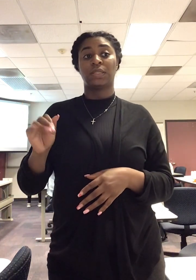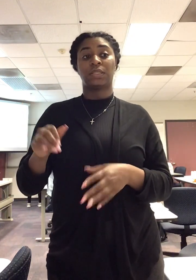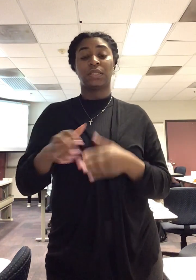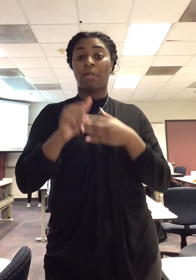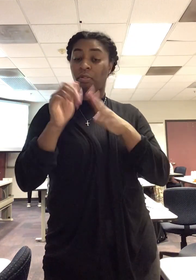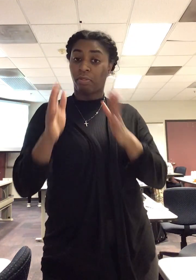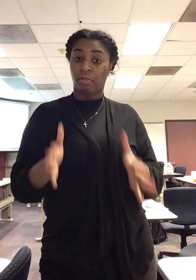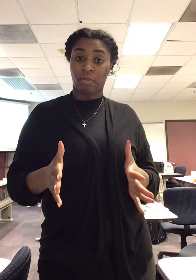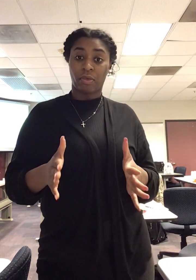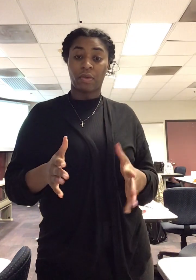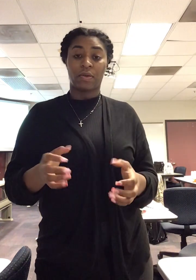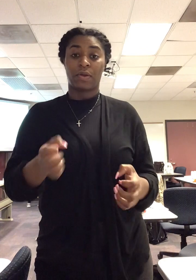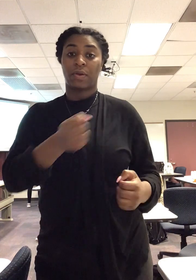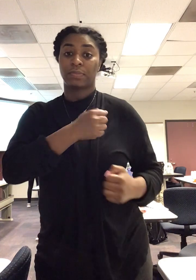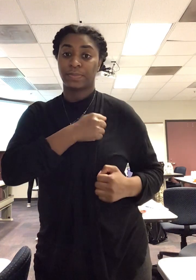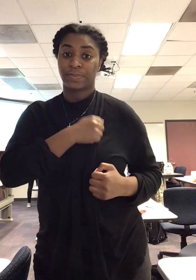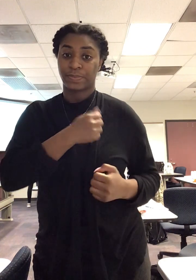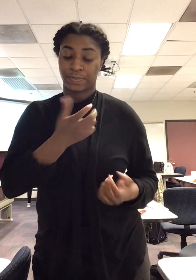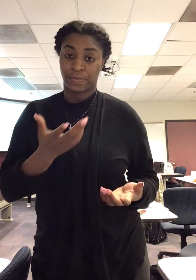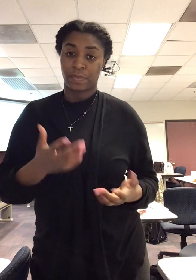American Union and patriotism.